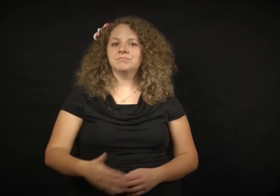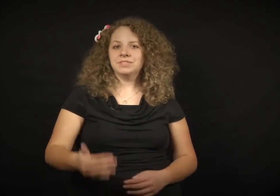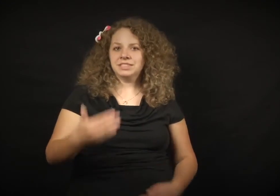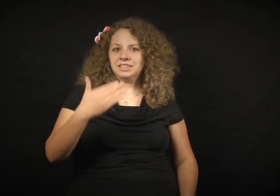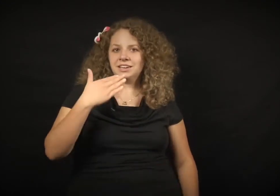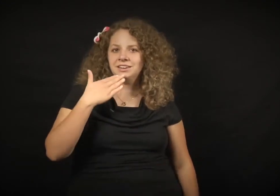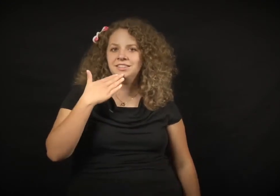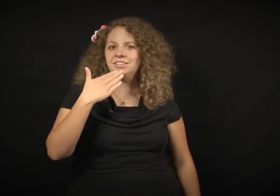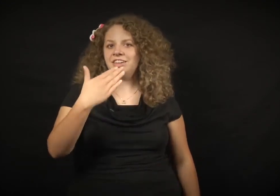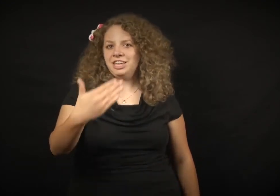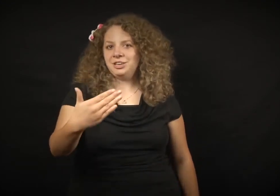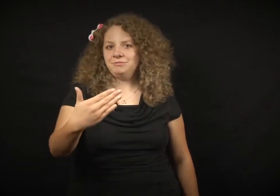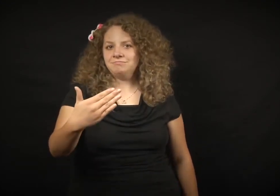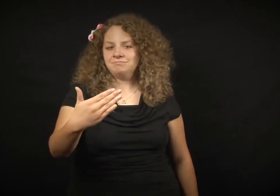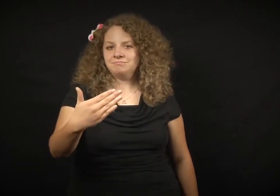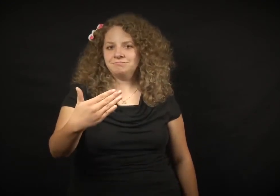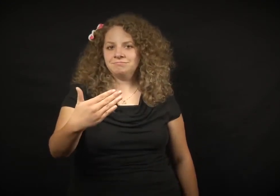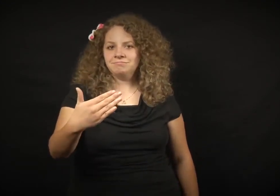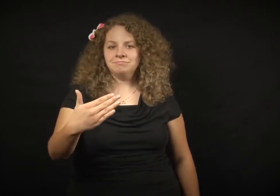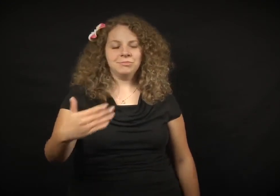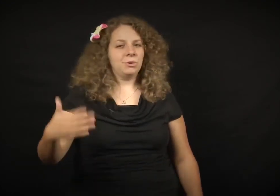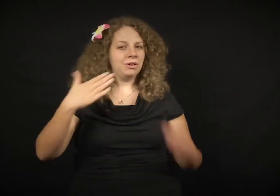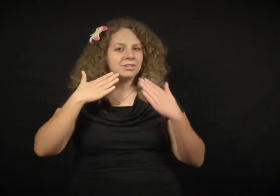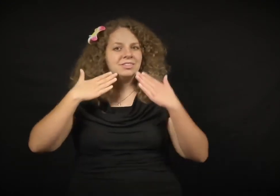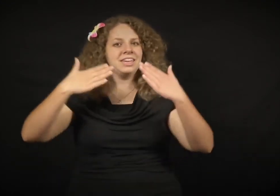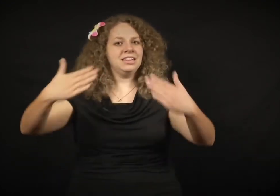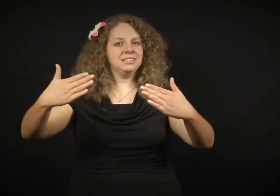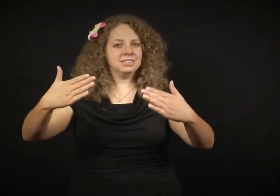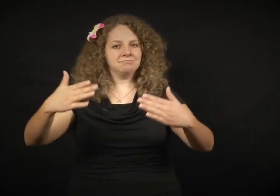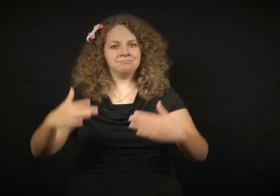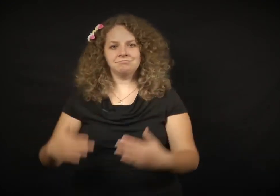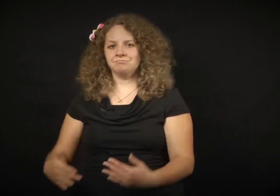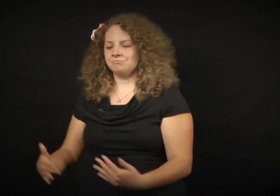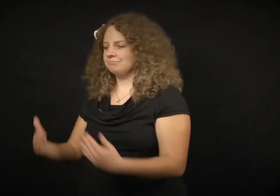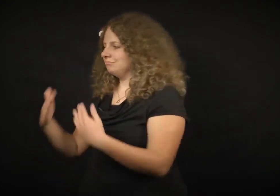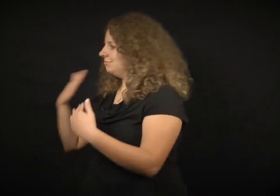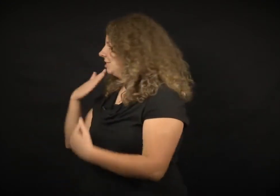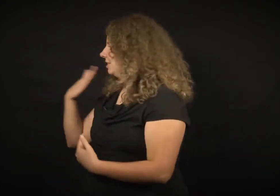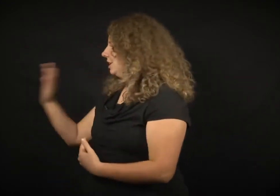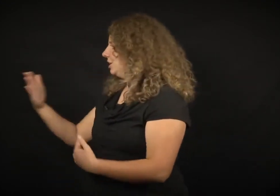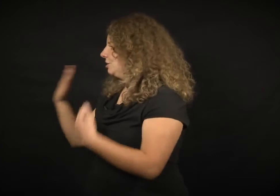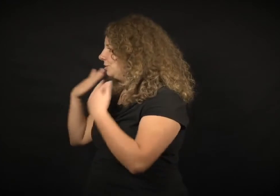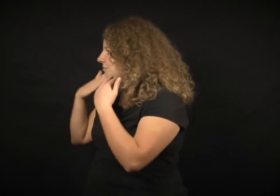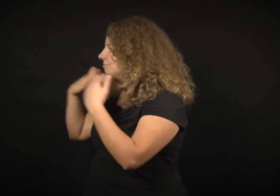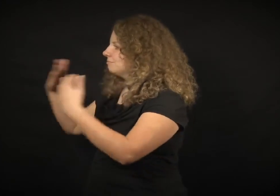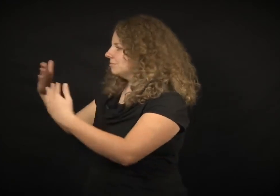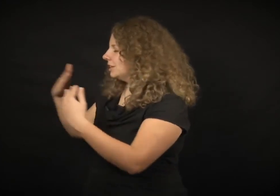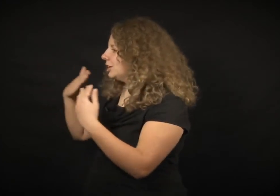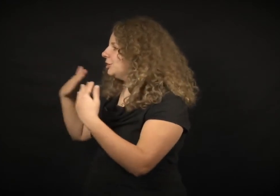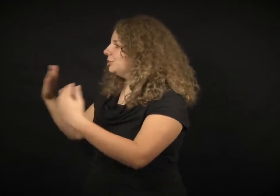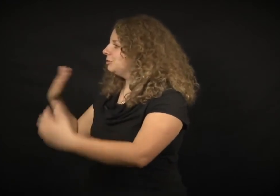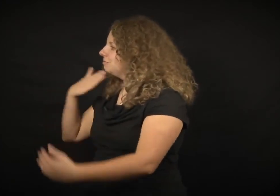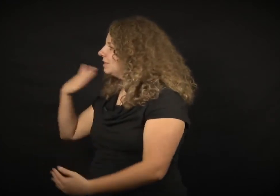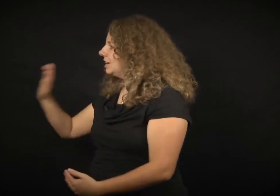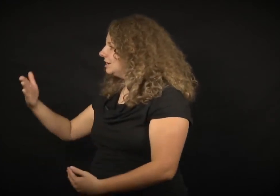The sign thank you or thanks. Thank you. Thank you.